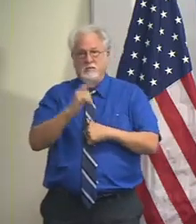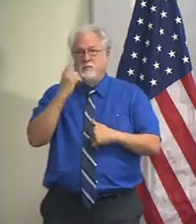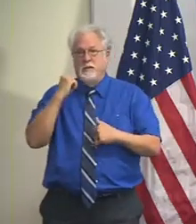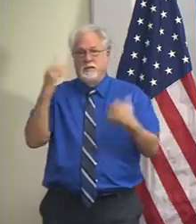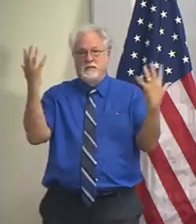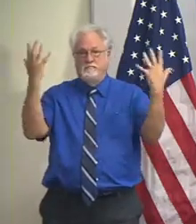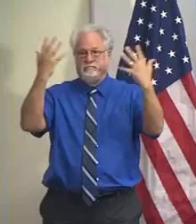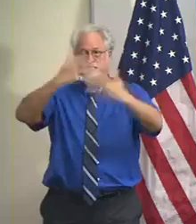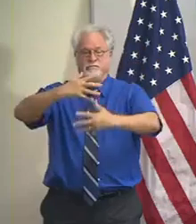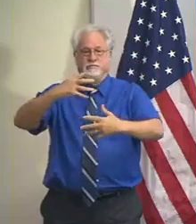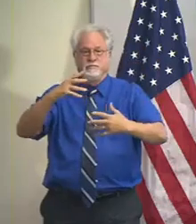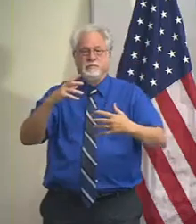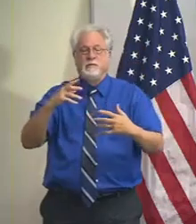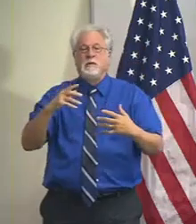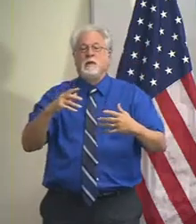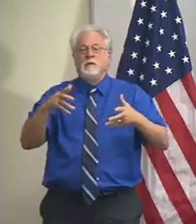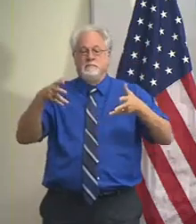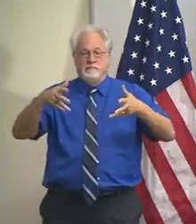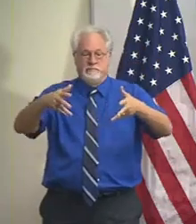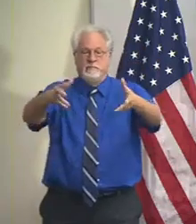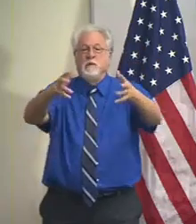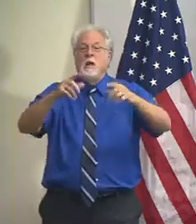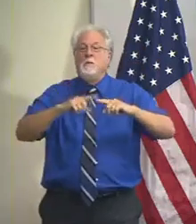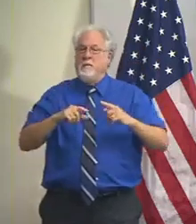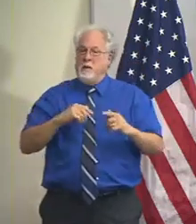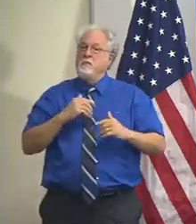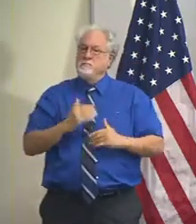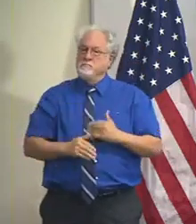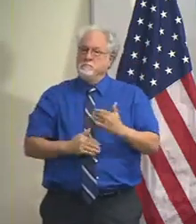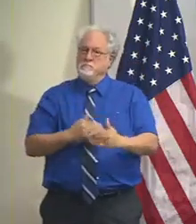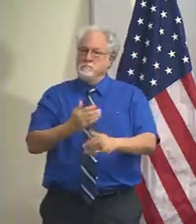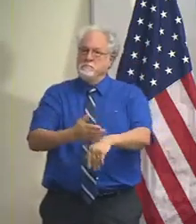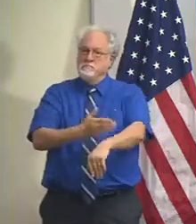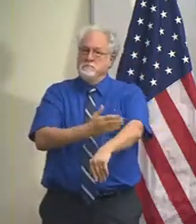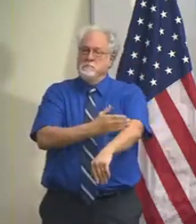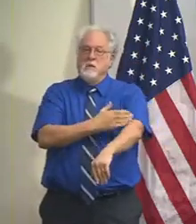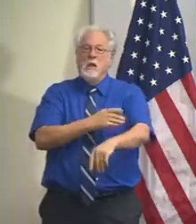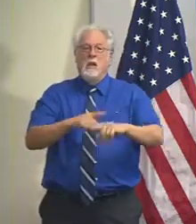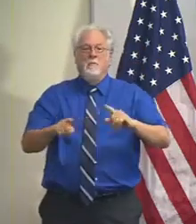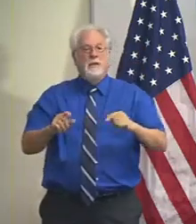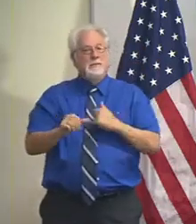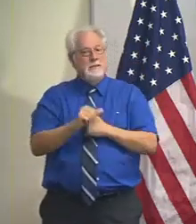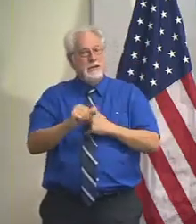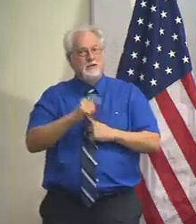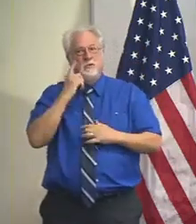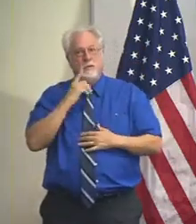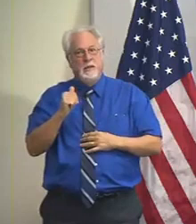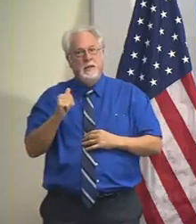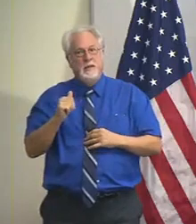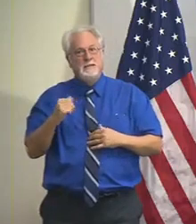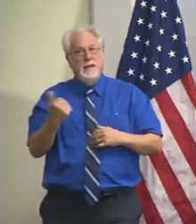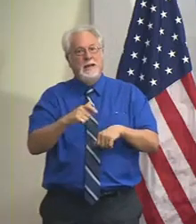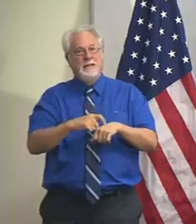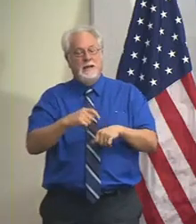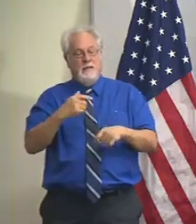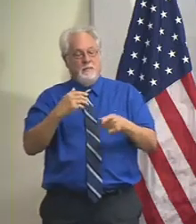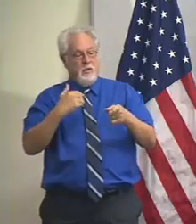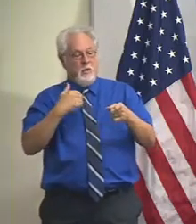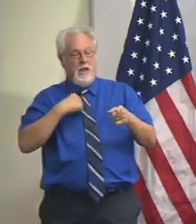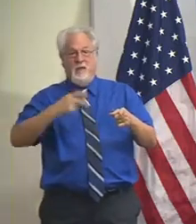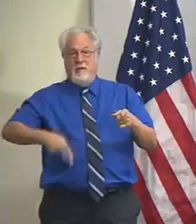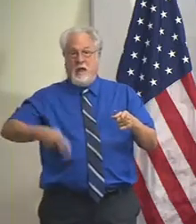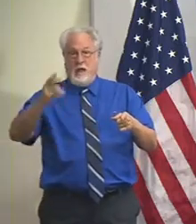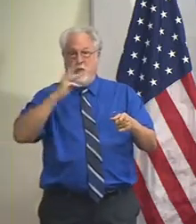of debris, but progress is being made. But there's also a danger because anytime you have high